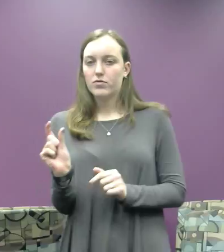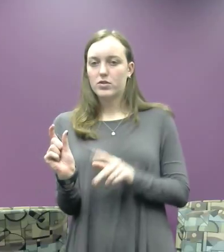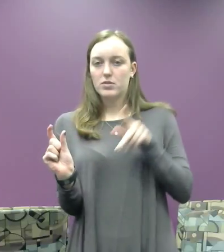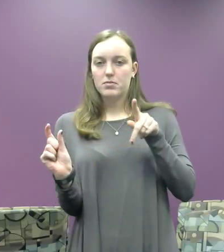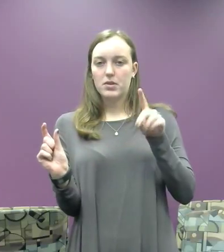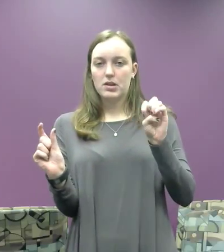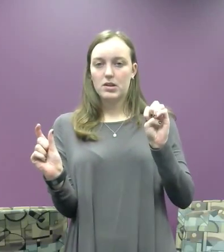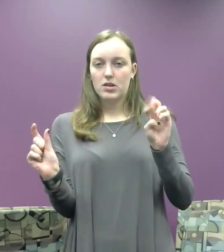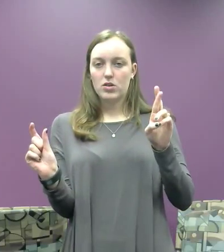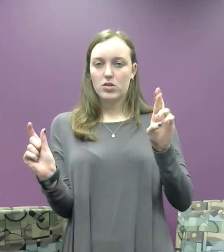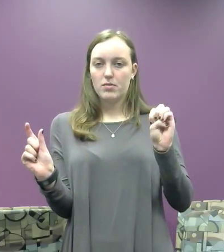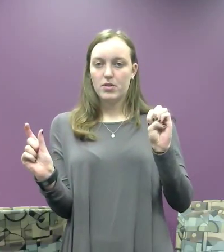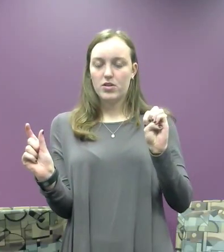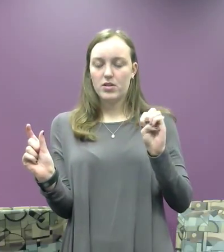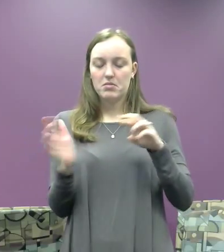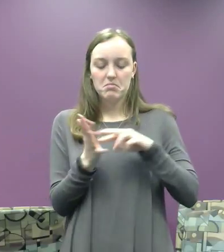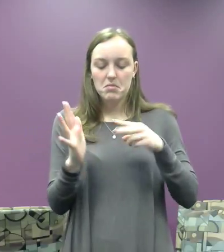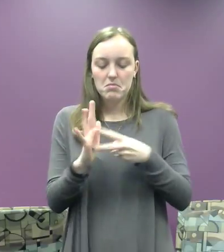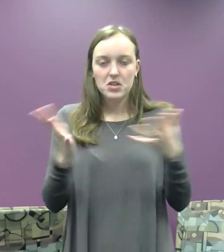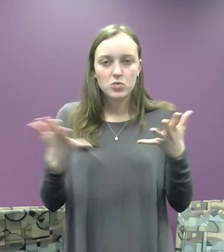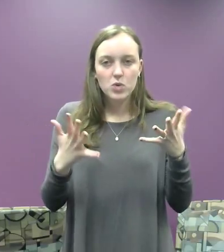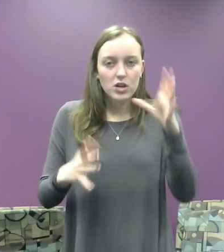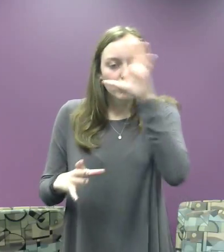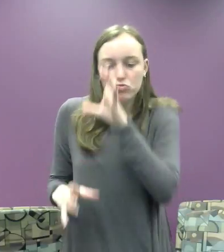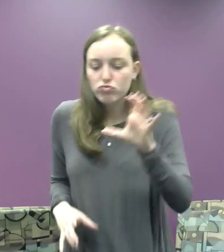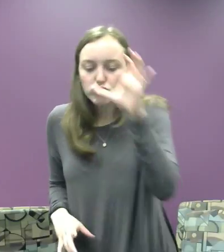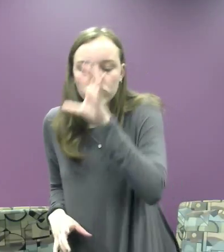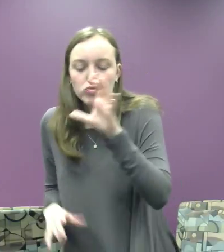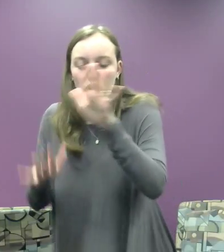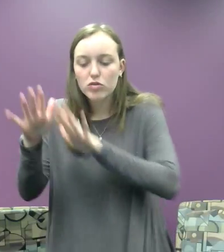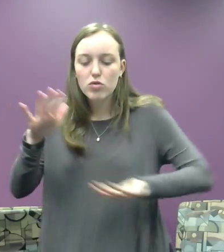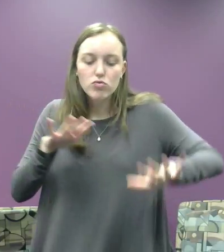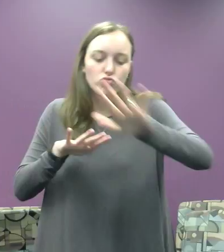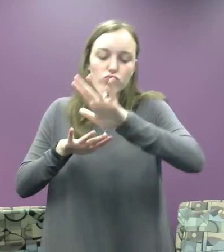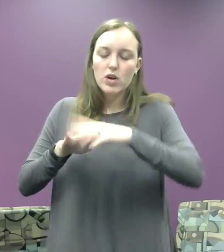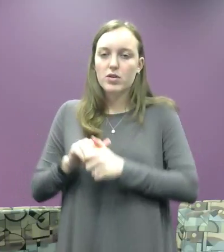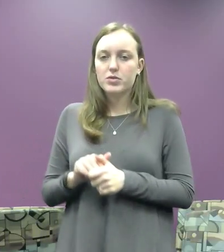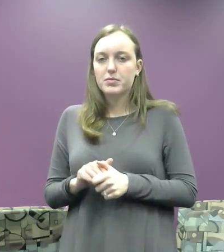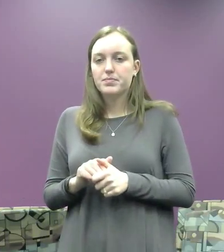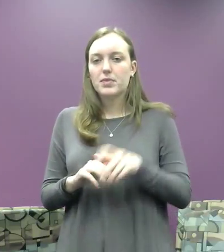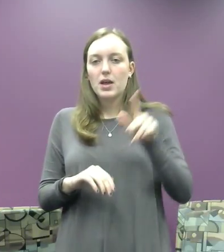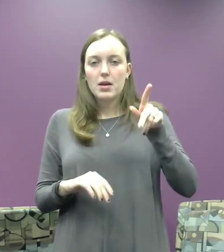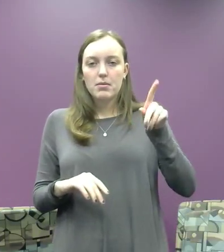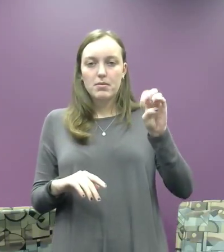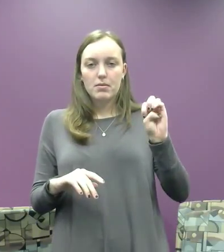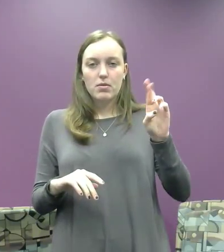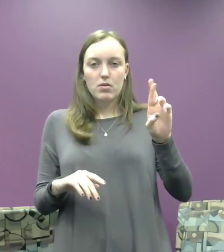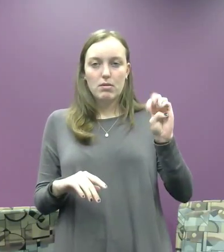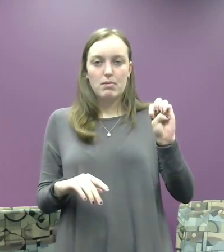means to look around. Perimeter, peri means around. Peri means around, and meter means